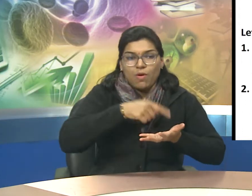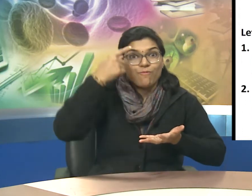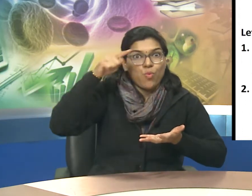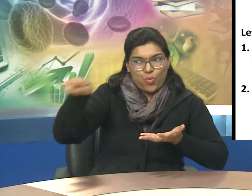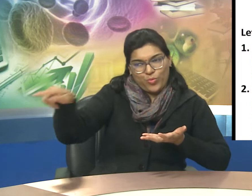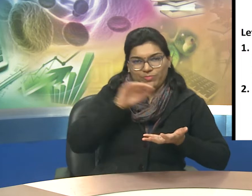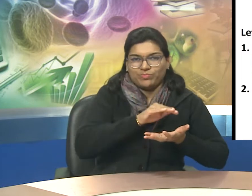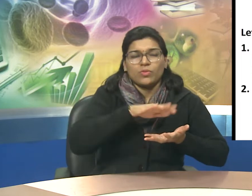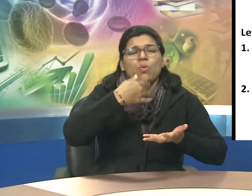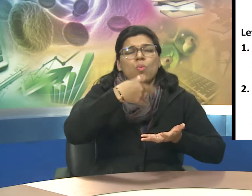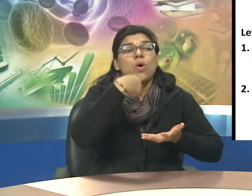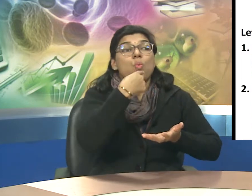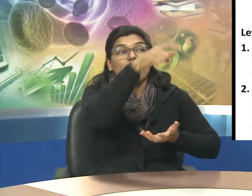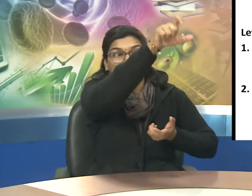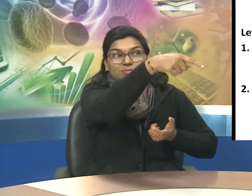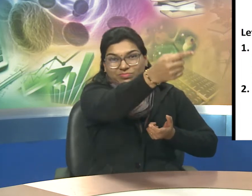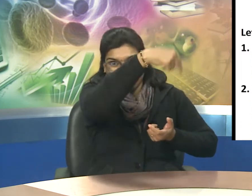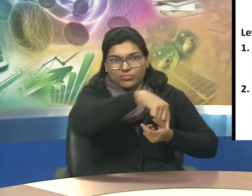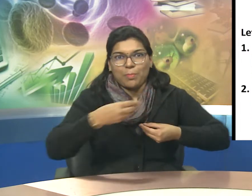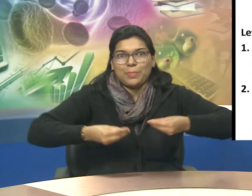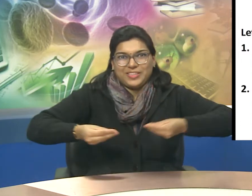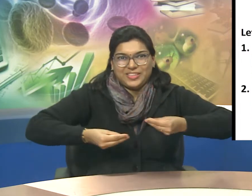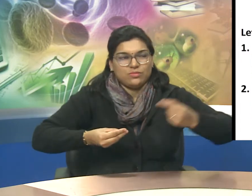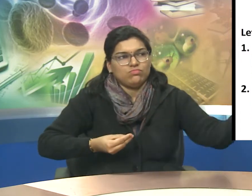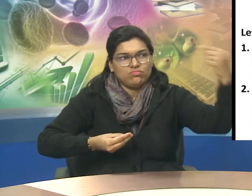between people having surplus money